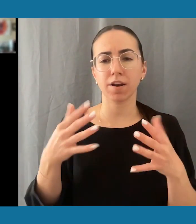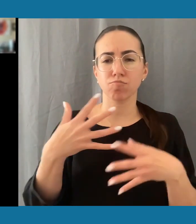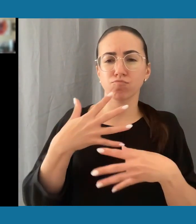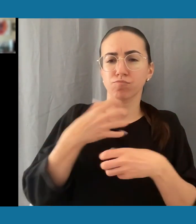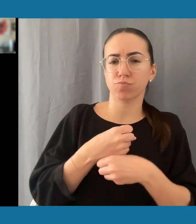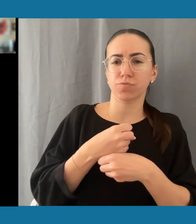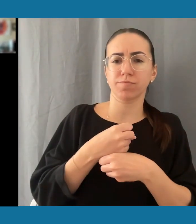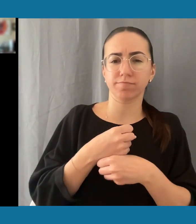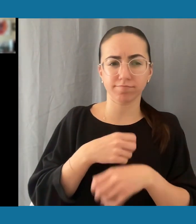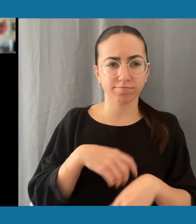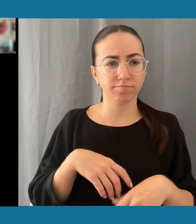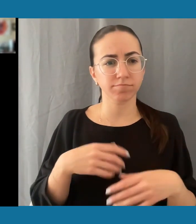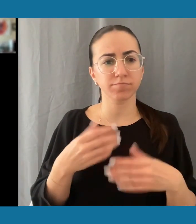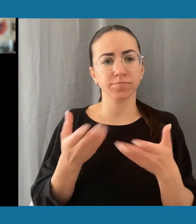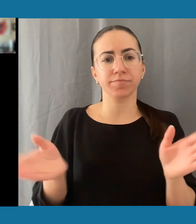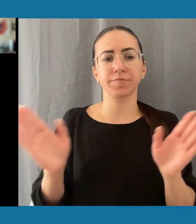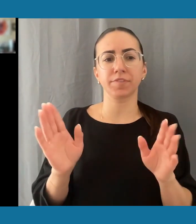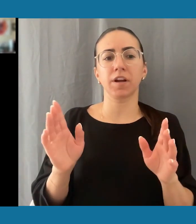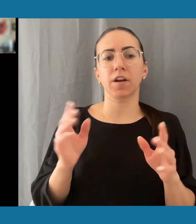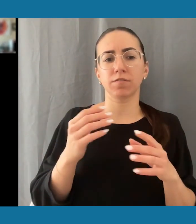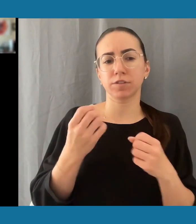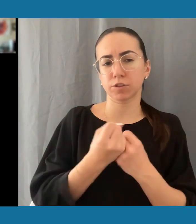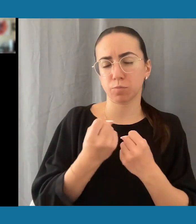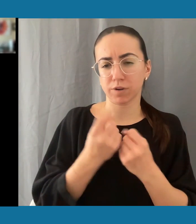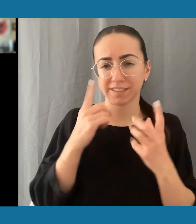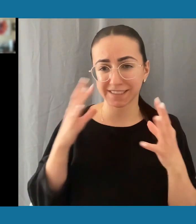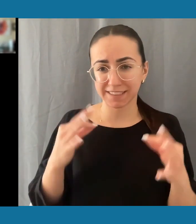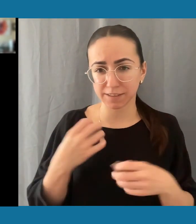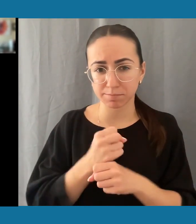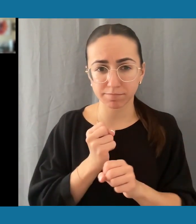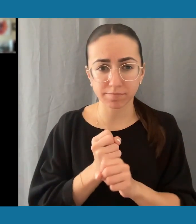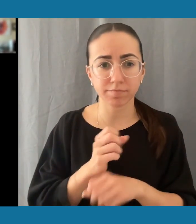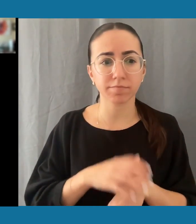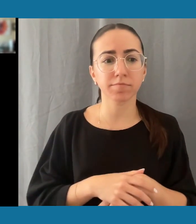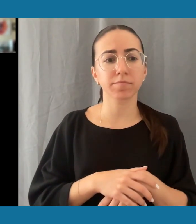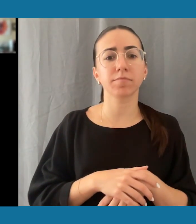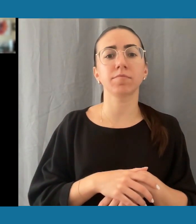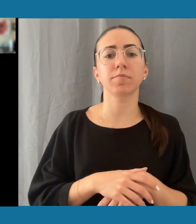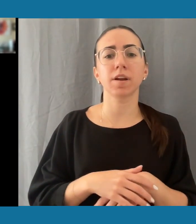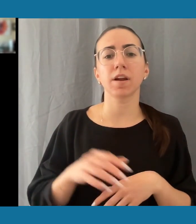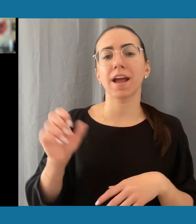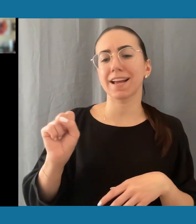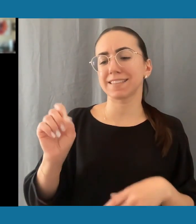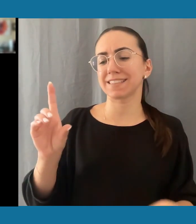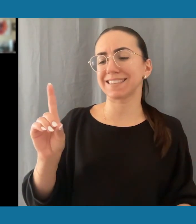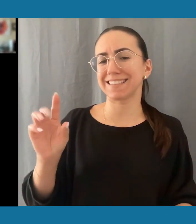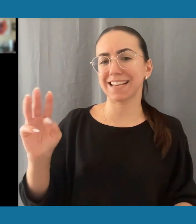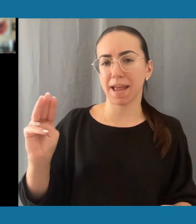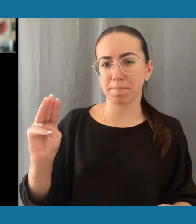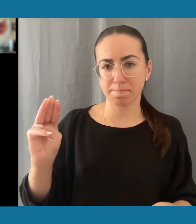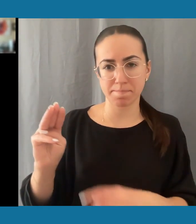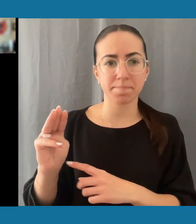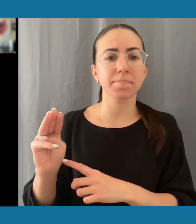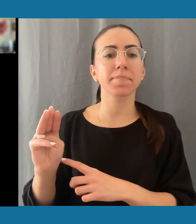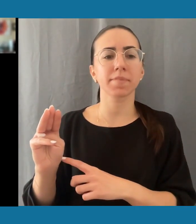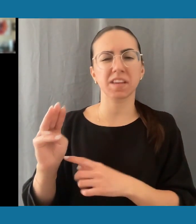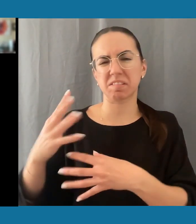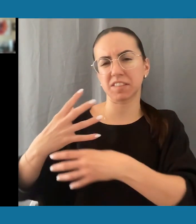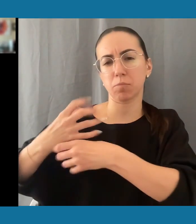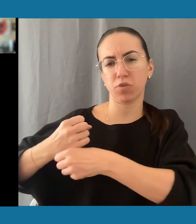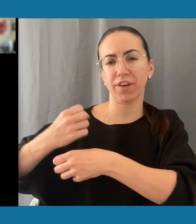of supported decision-making. You'll hear us say SDM as an abbreviation for